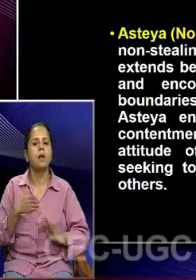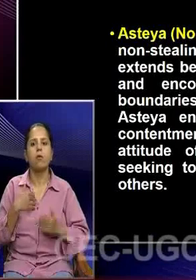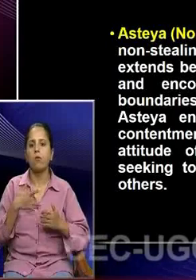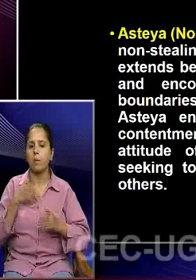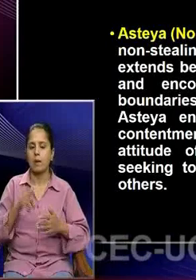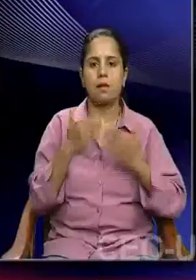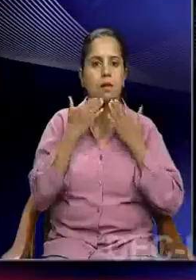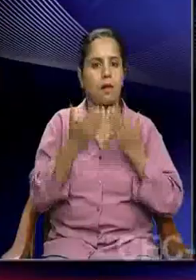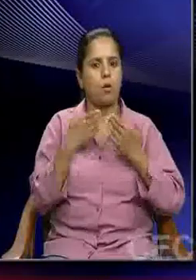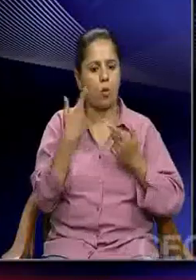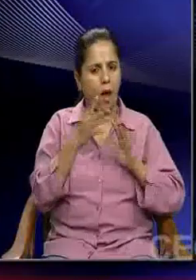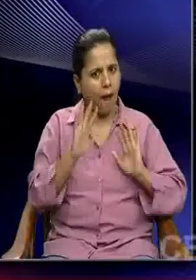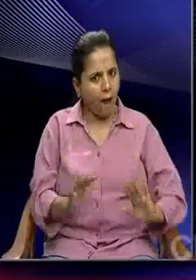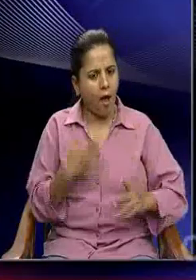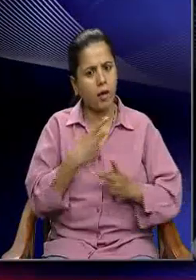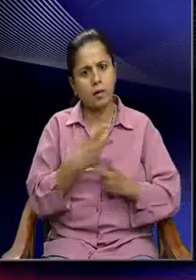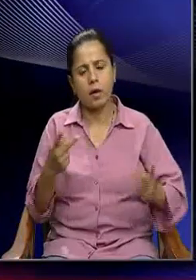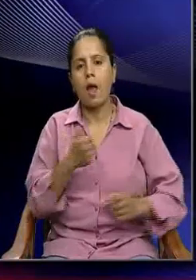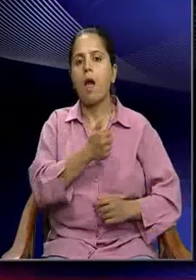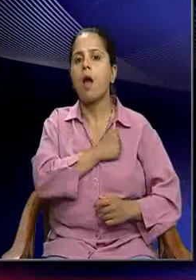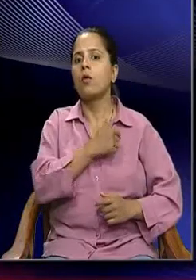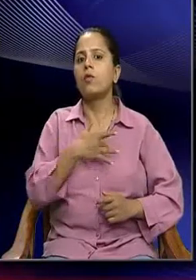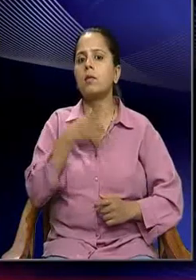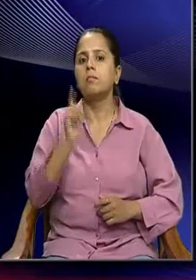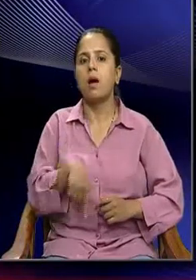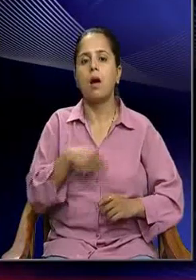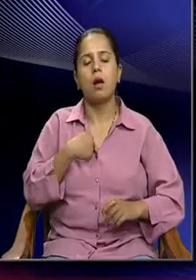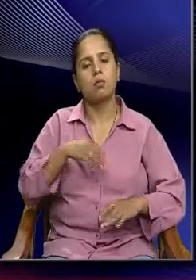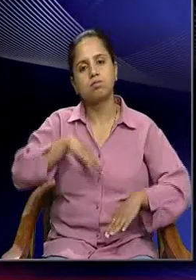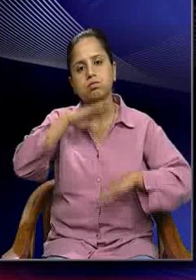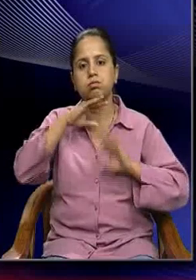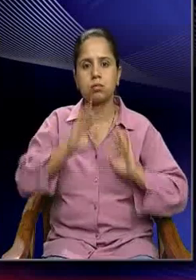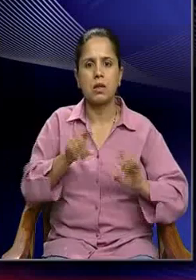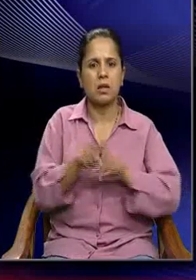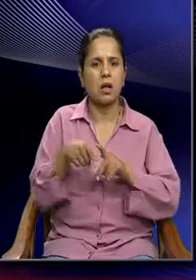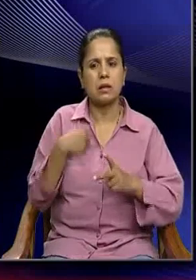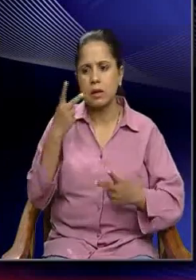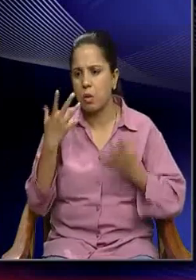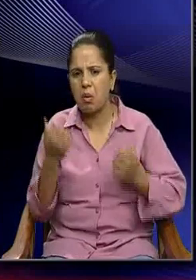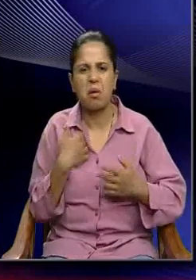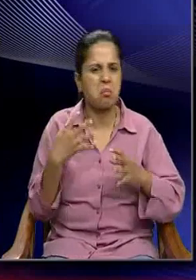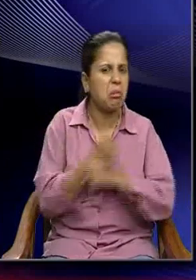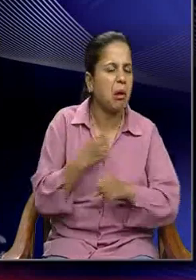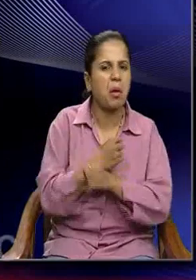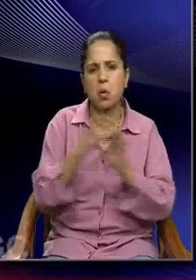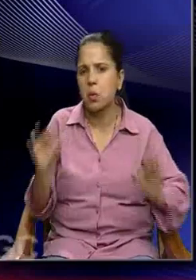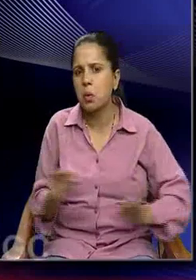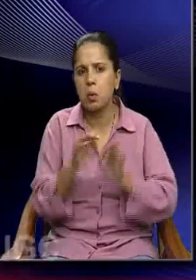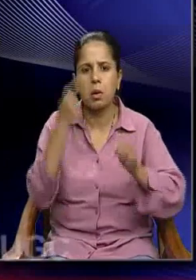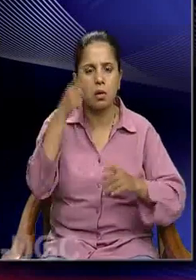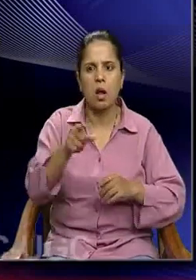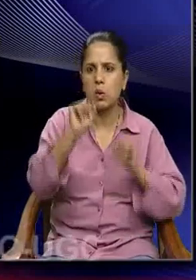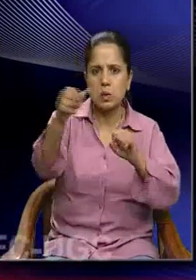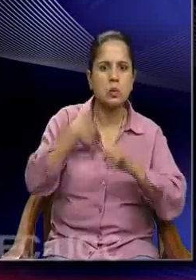gratitude, and an attitude of sufficiency rather than seeking to acquire what belongs